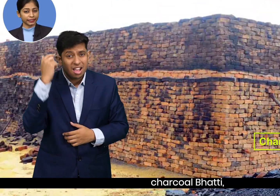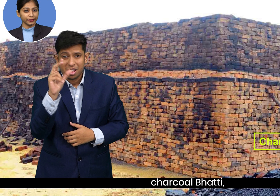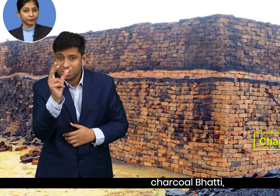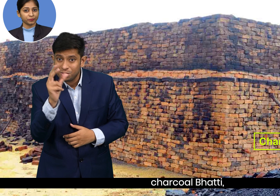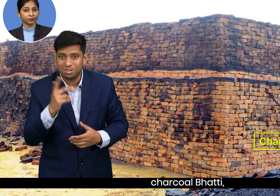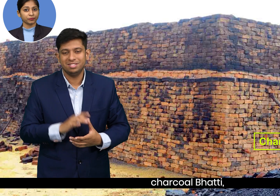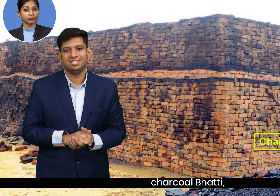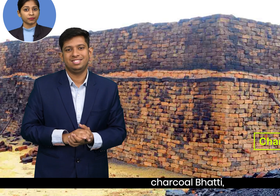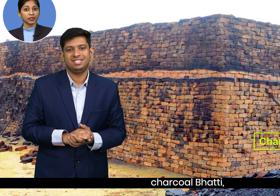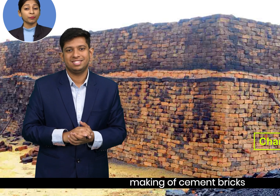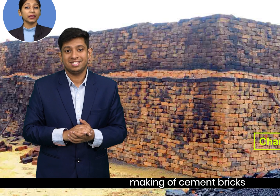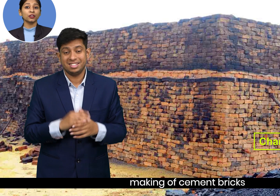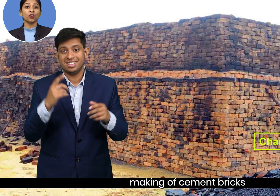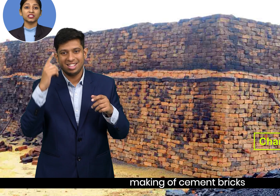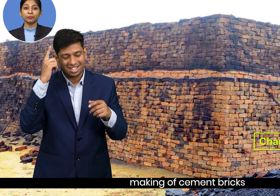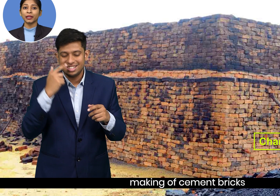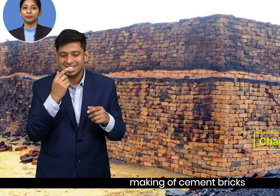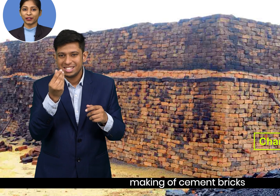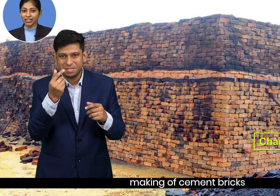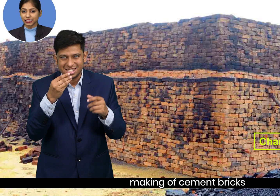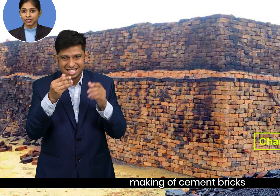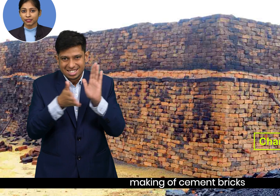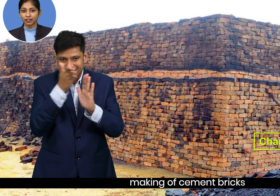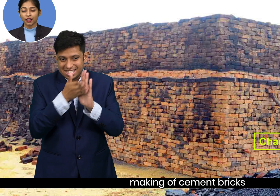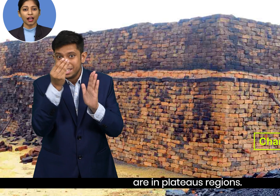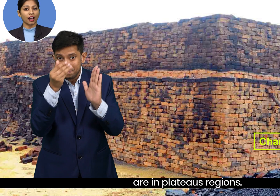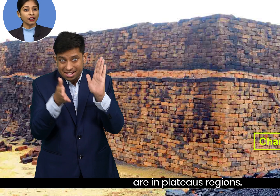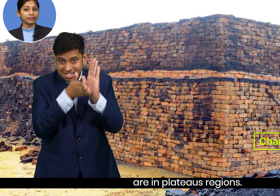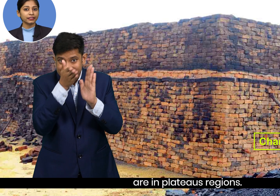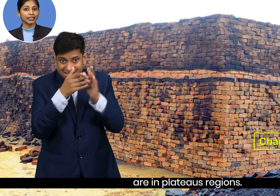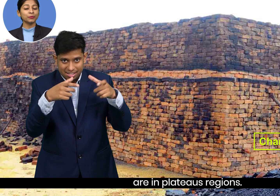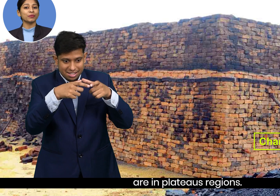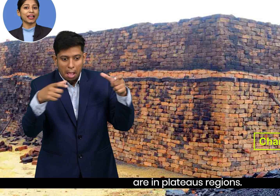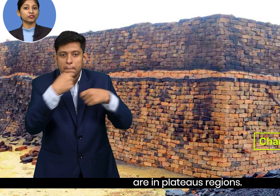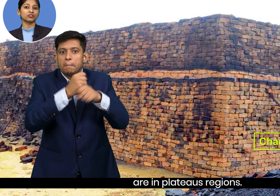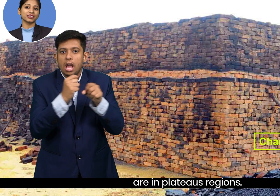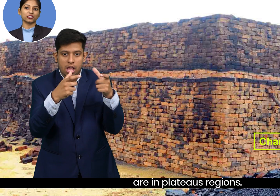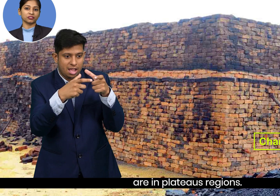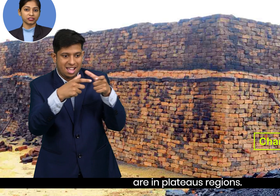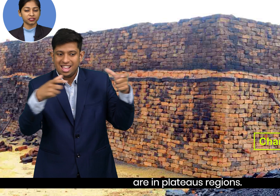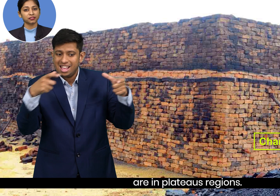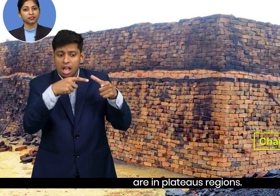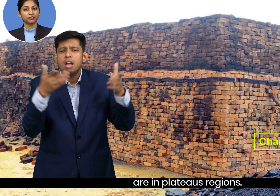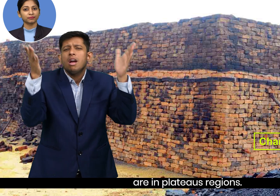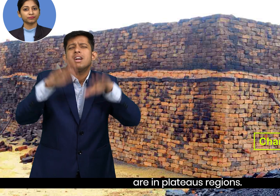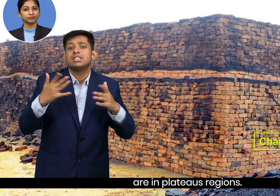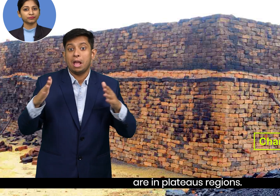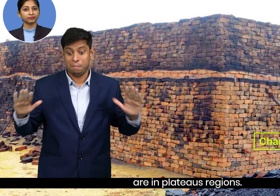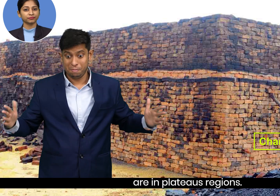charcoal batti, making of cement bricks are in plateau regions.